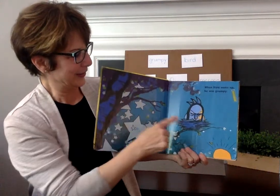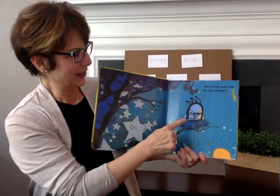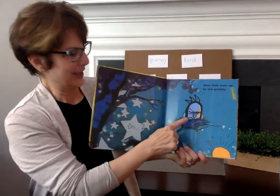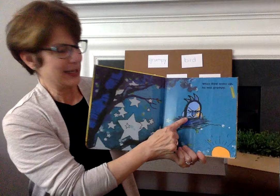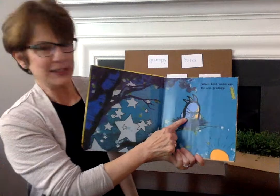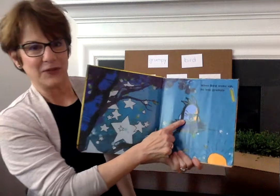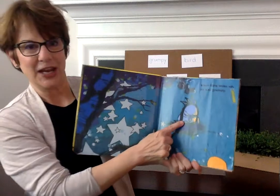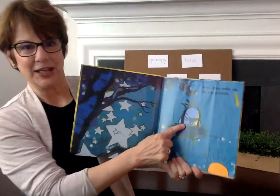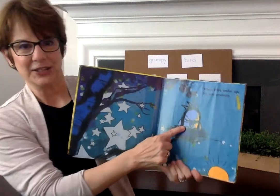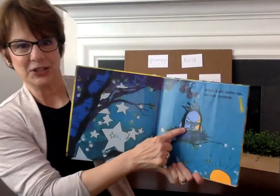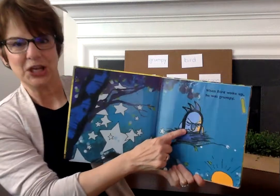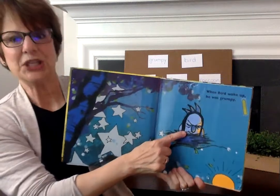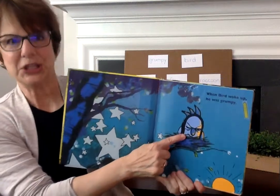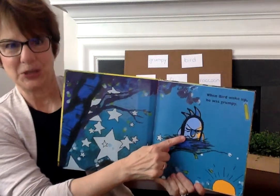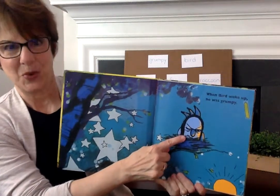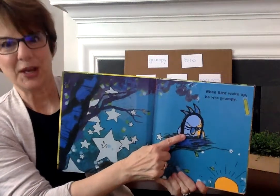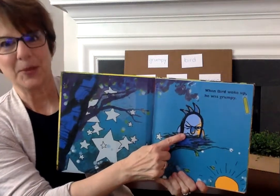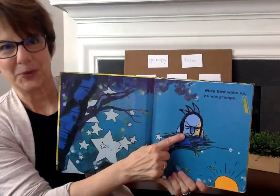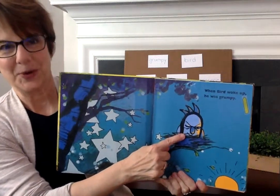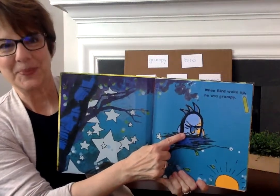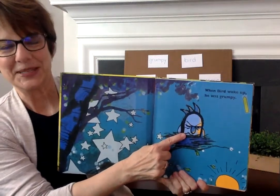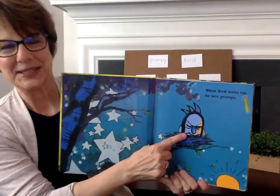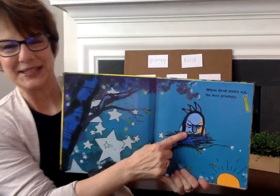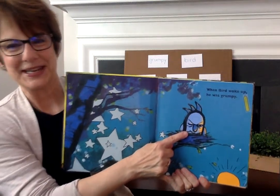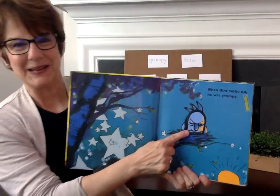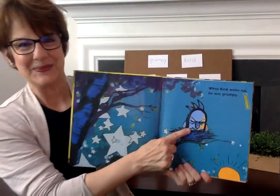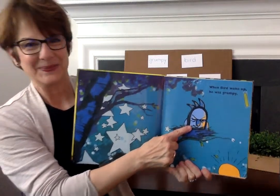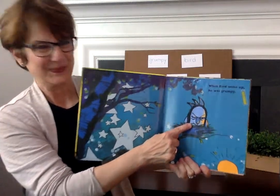Look at his face. He did wake up grumpy, didn't he?